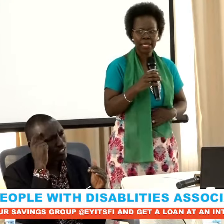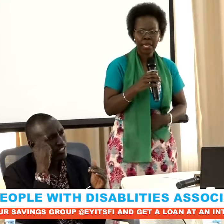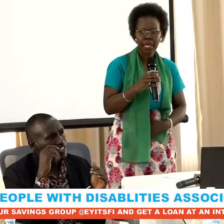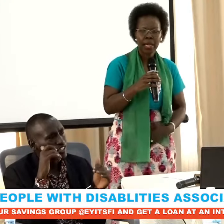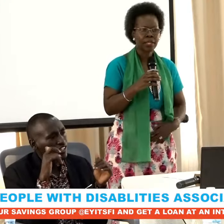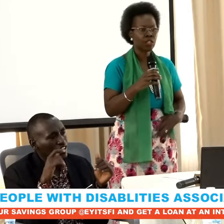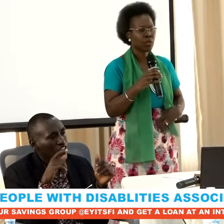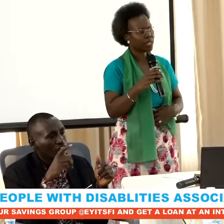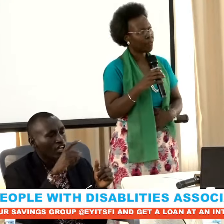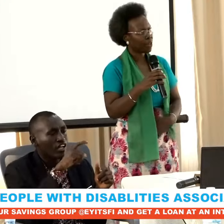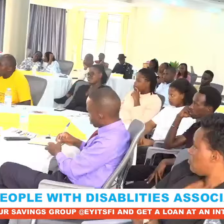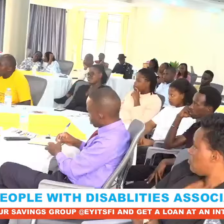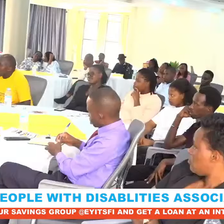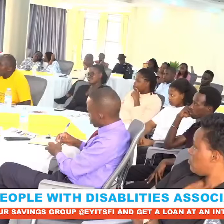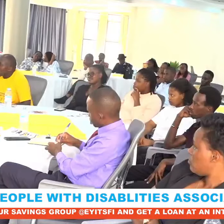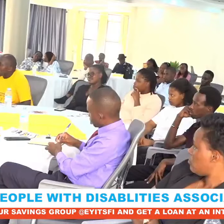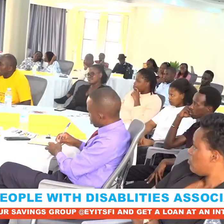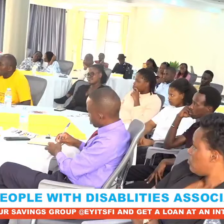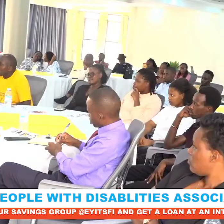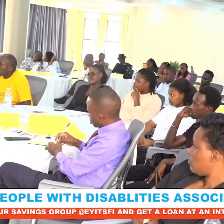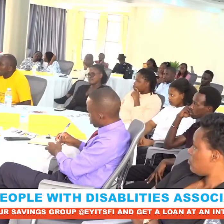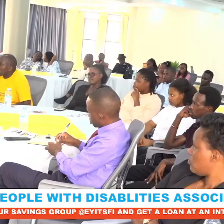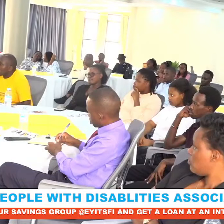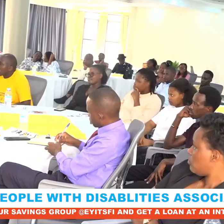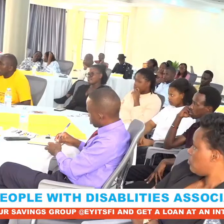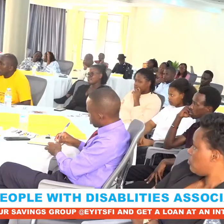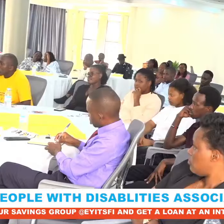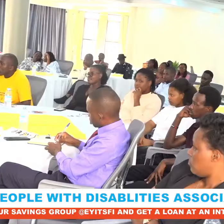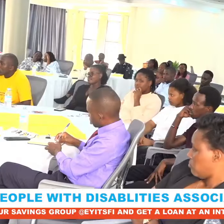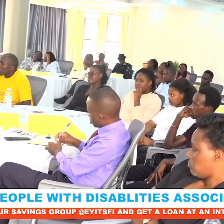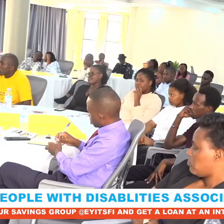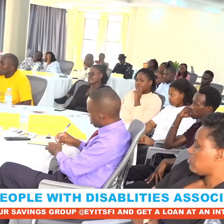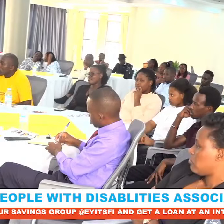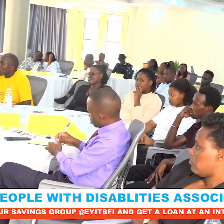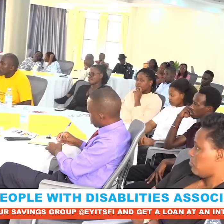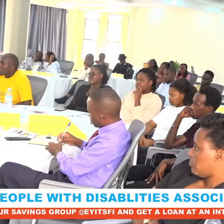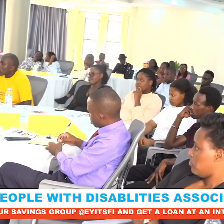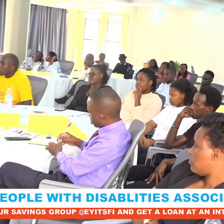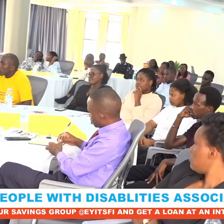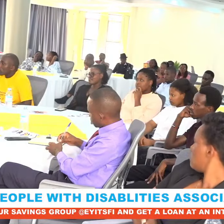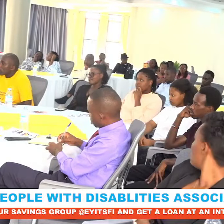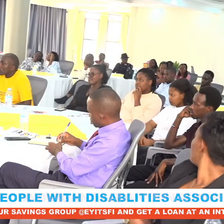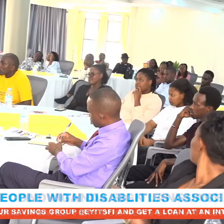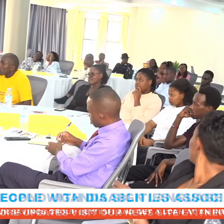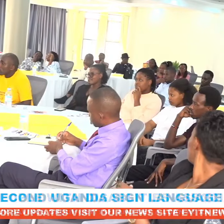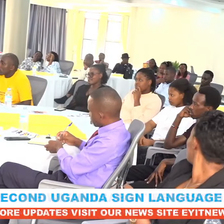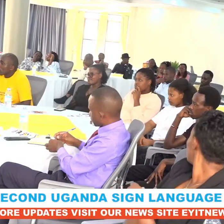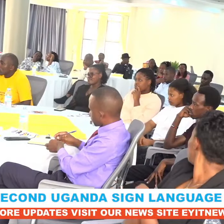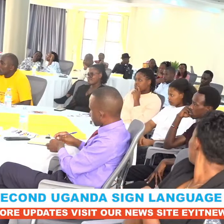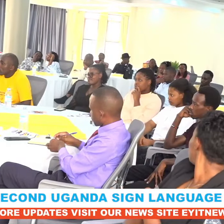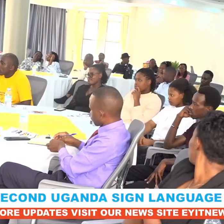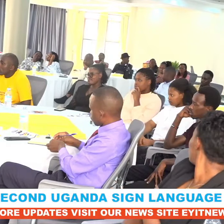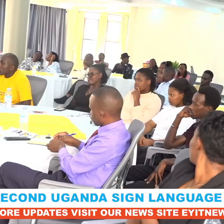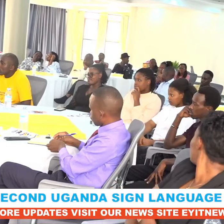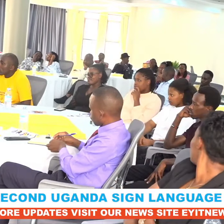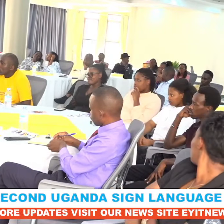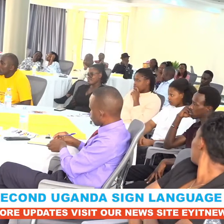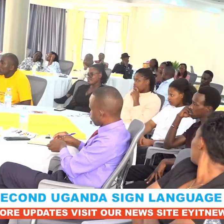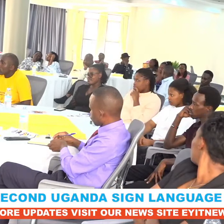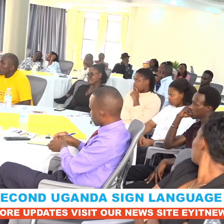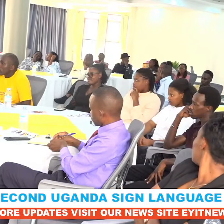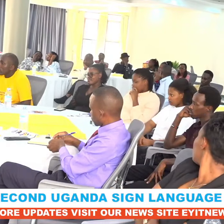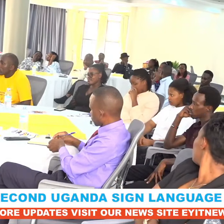this, and she was given a wrong prescription. That is